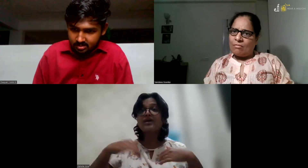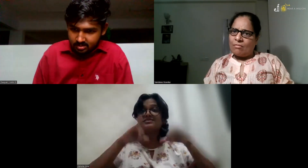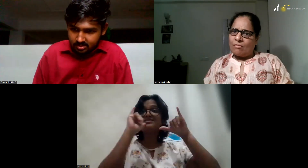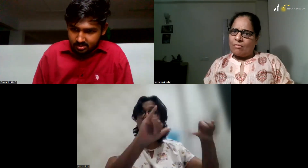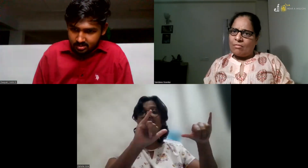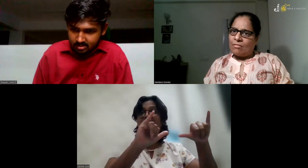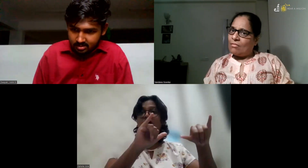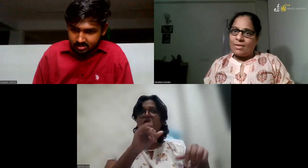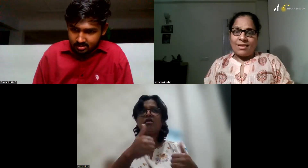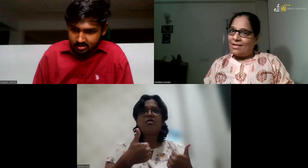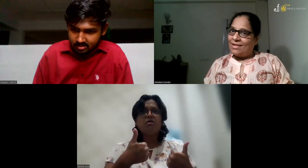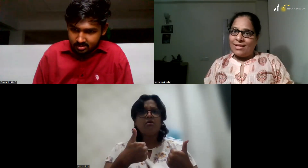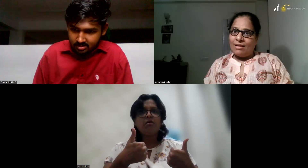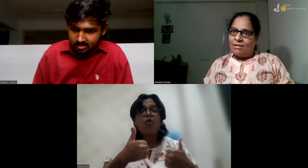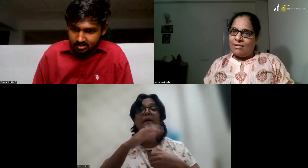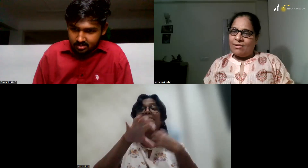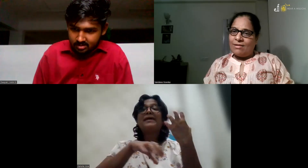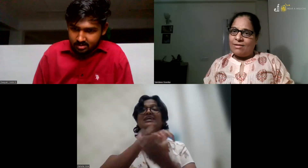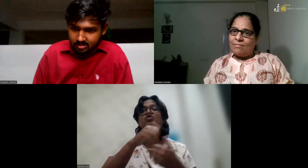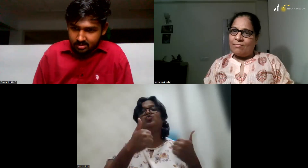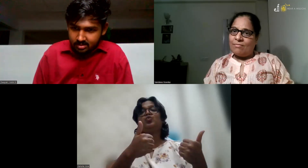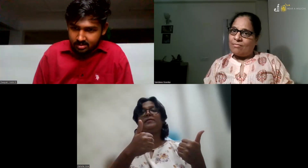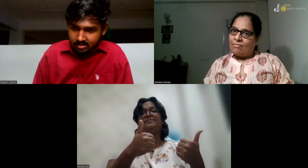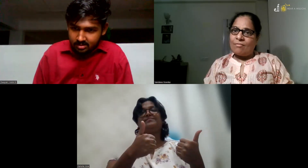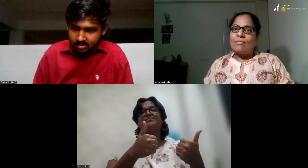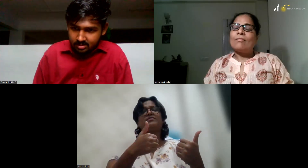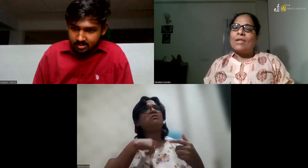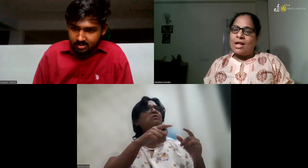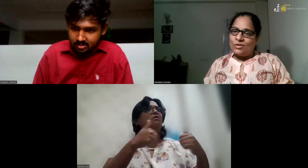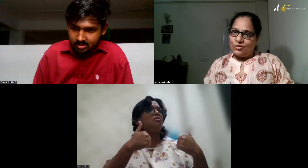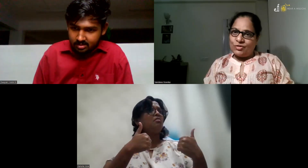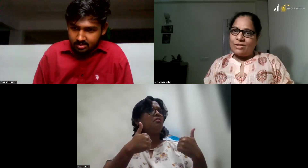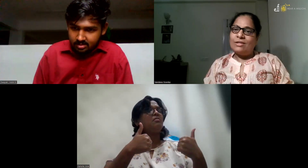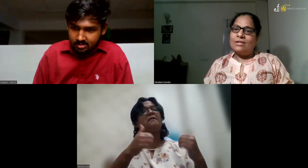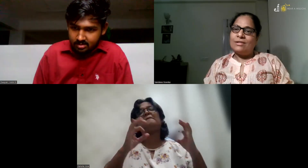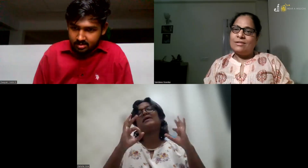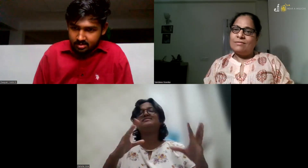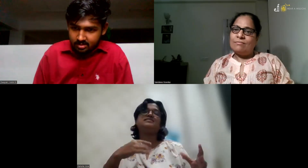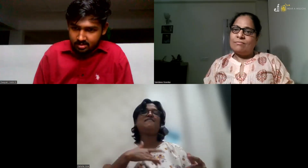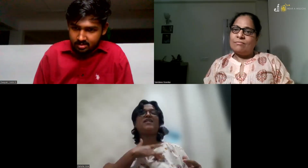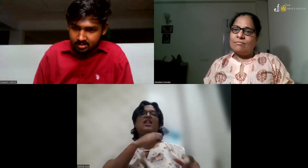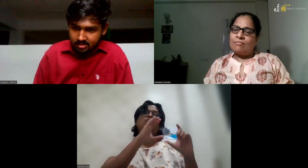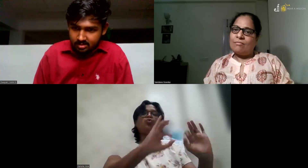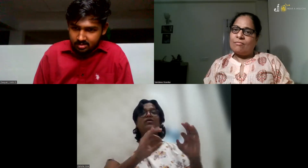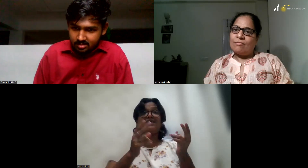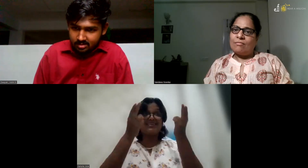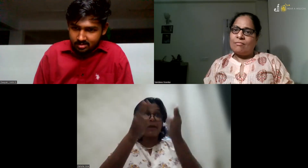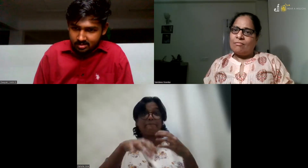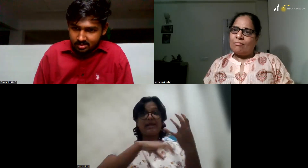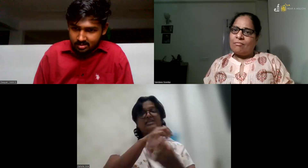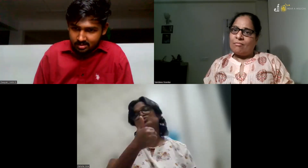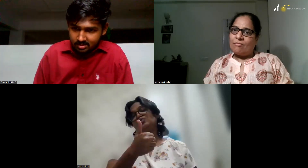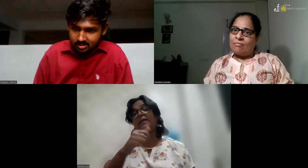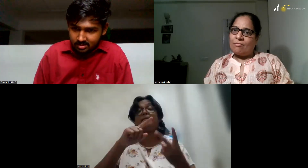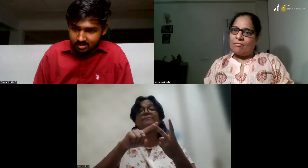there, and I stayed there for a week, and my experience was good. So if I mean, there are other females